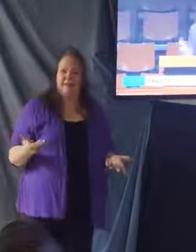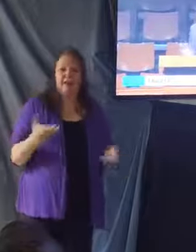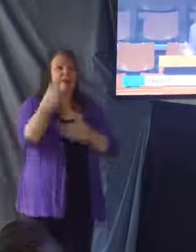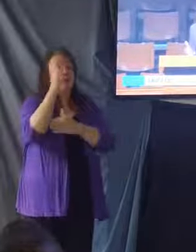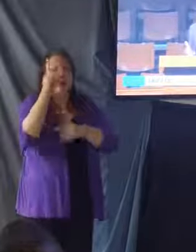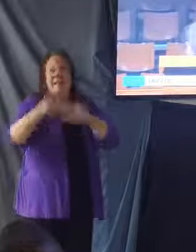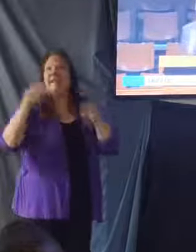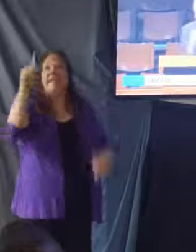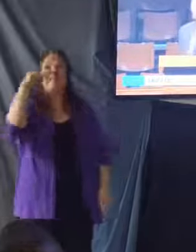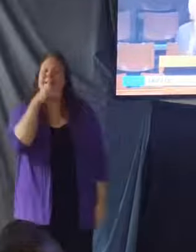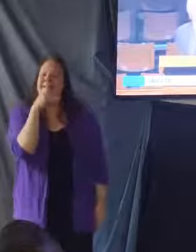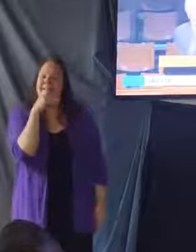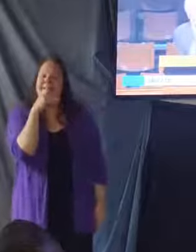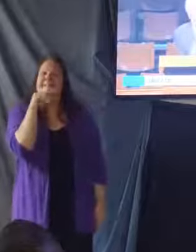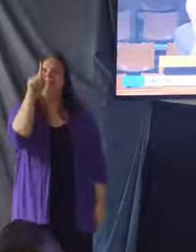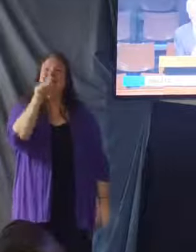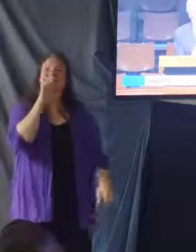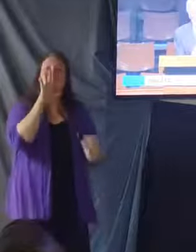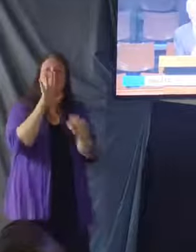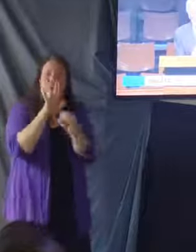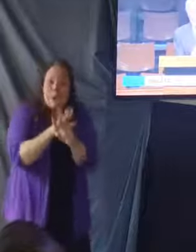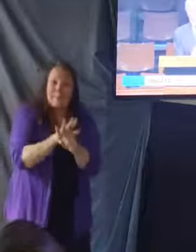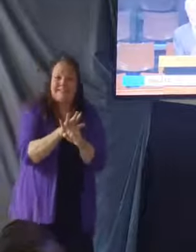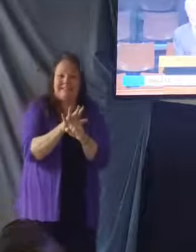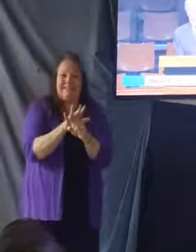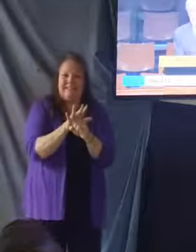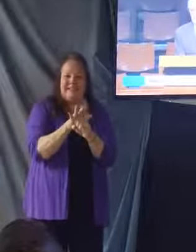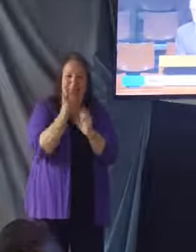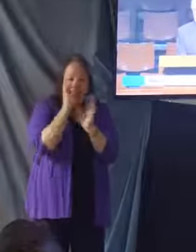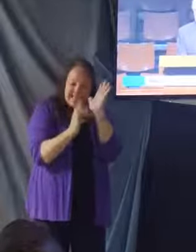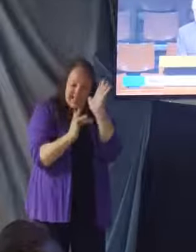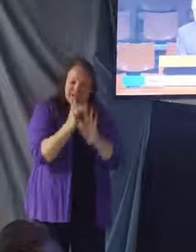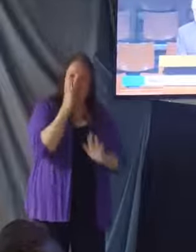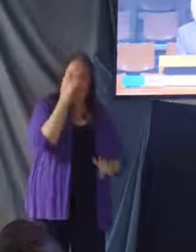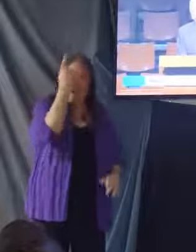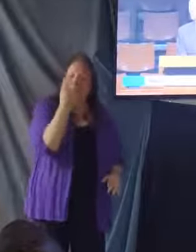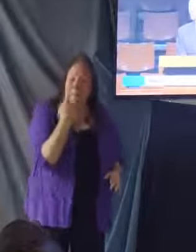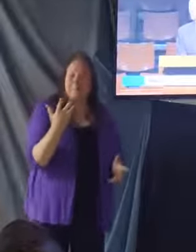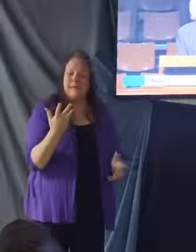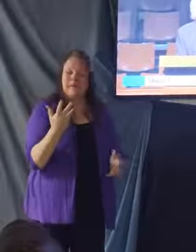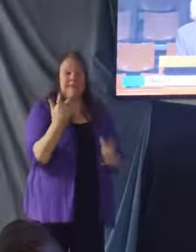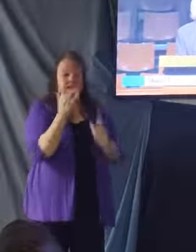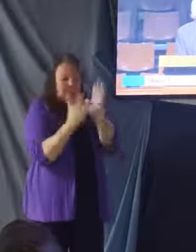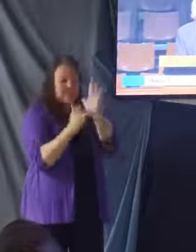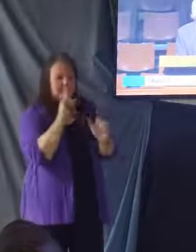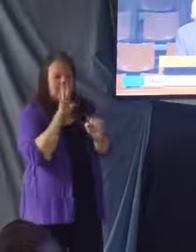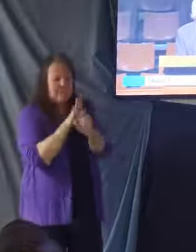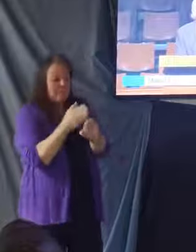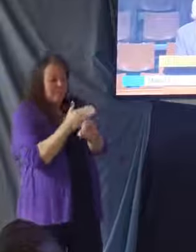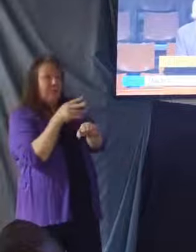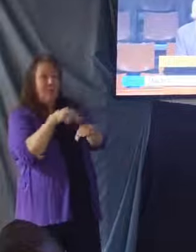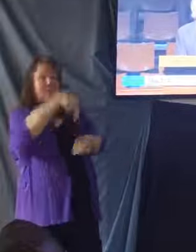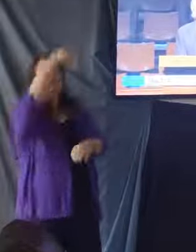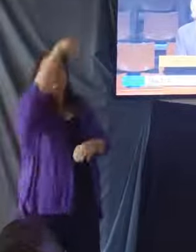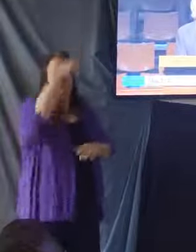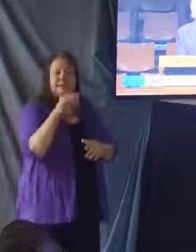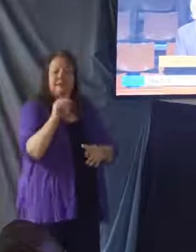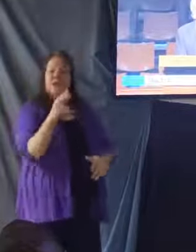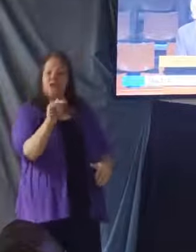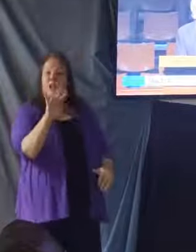God cannot lie. He's promised that Christ is coming. Jesus promised before he left. He said in